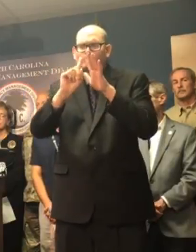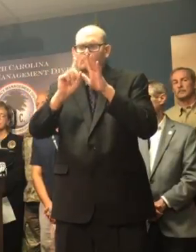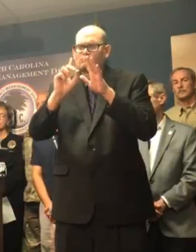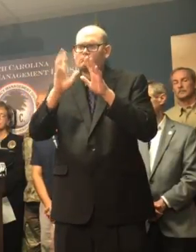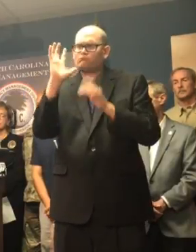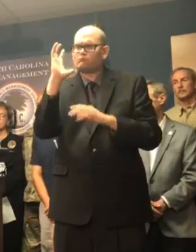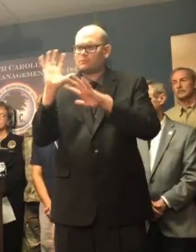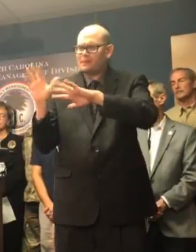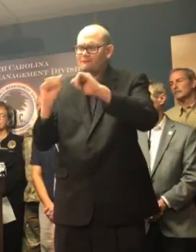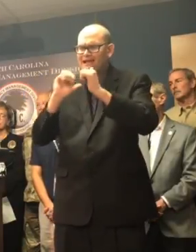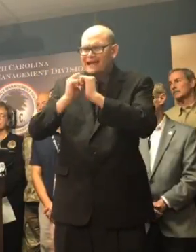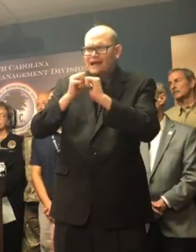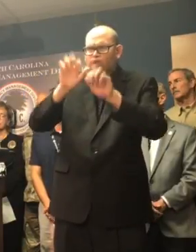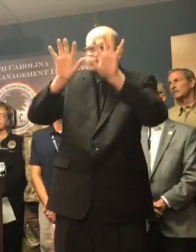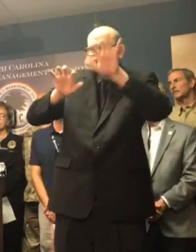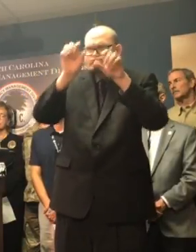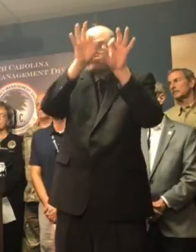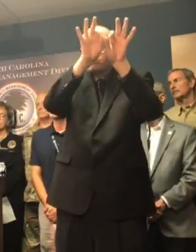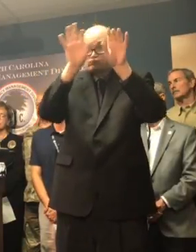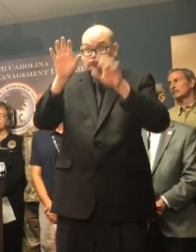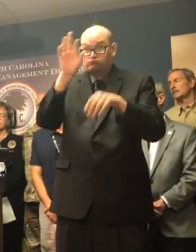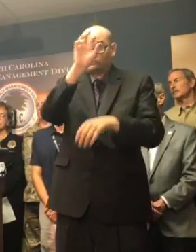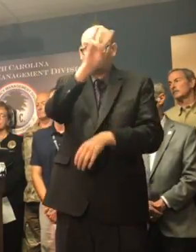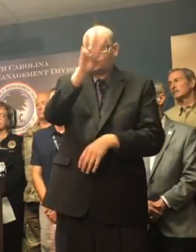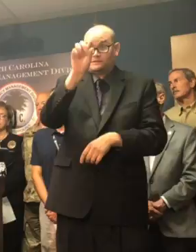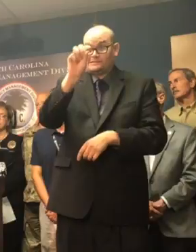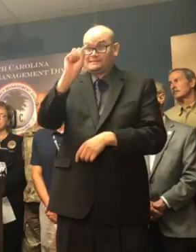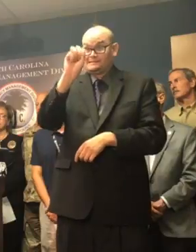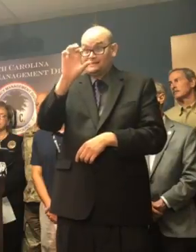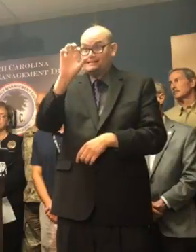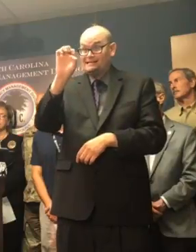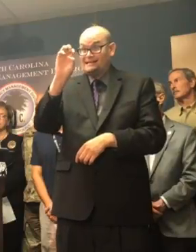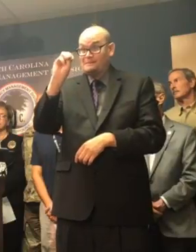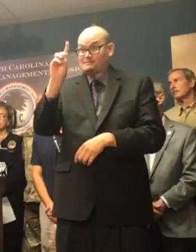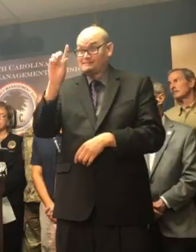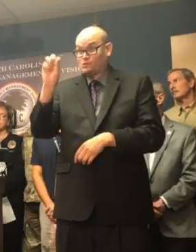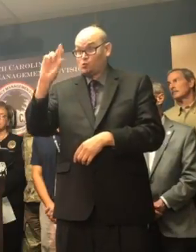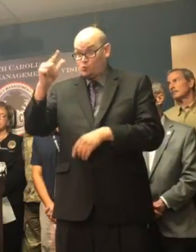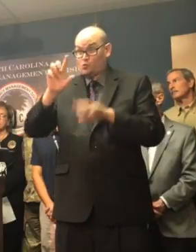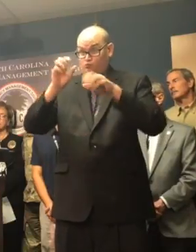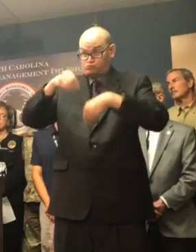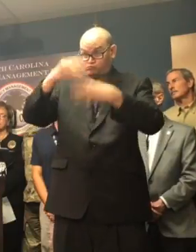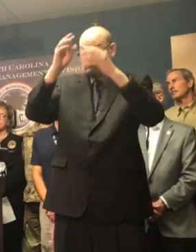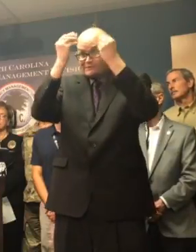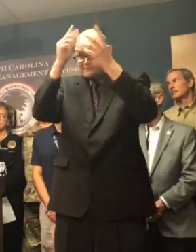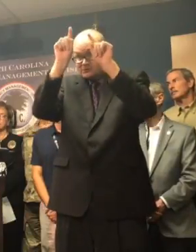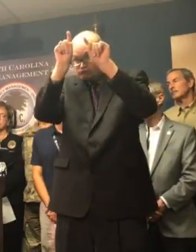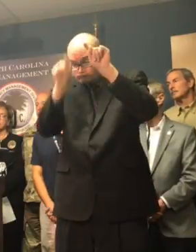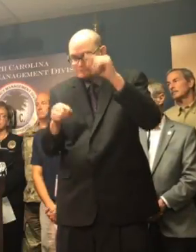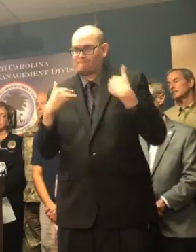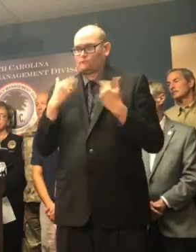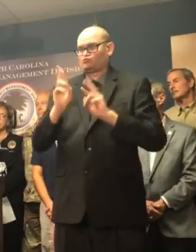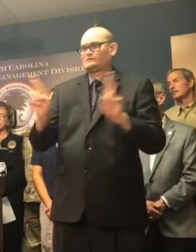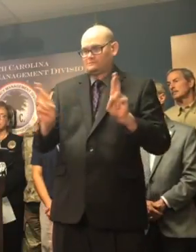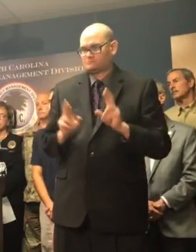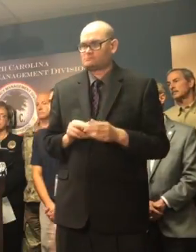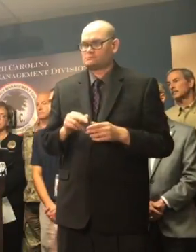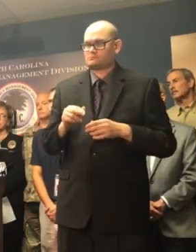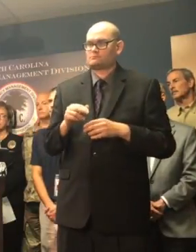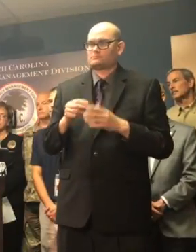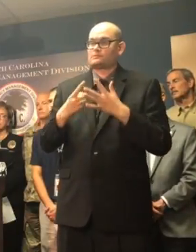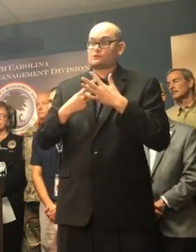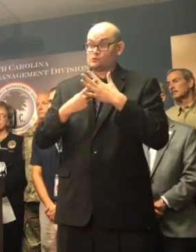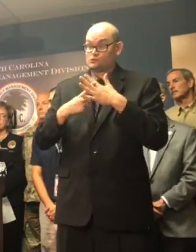and additional information going forward. But at this point, I will tell you we have started having a chaplain in our conference